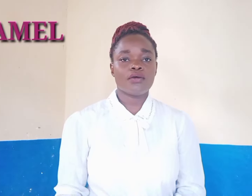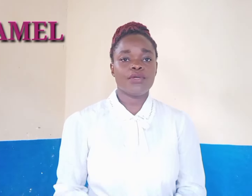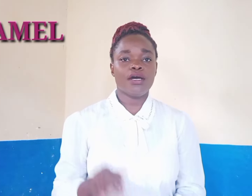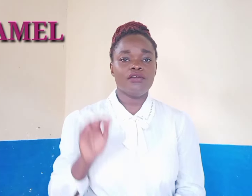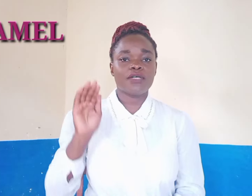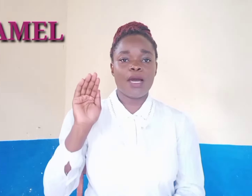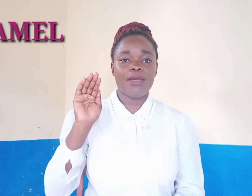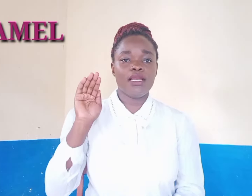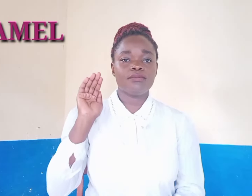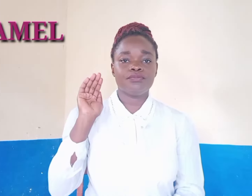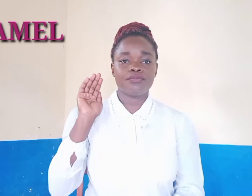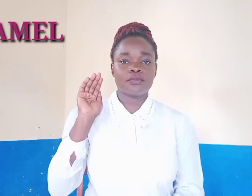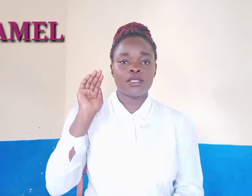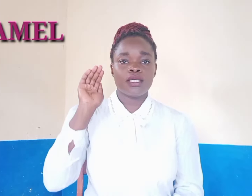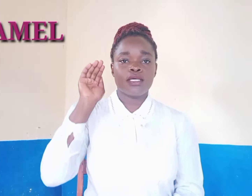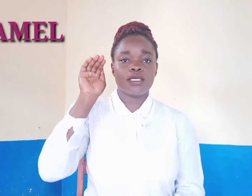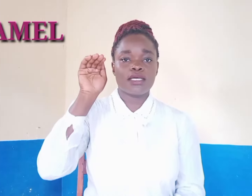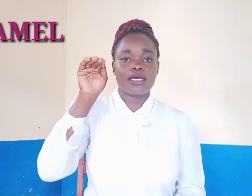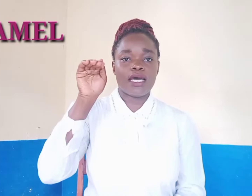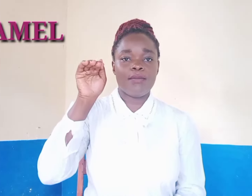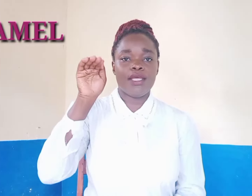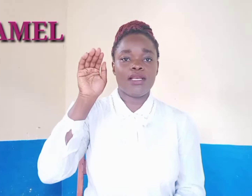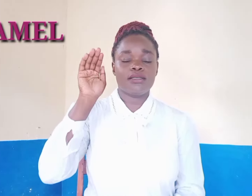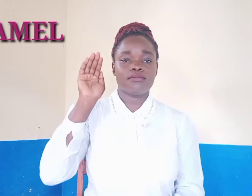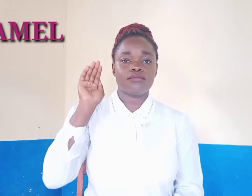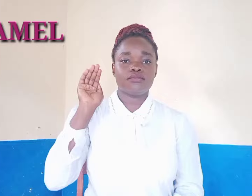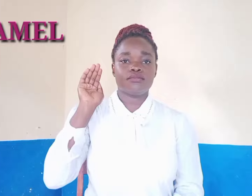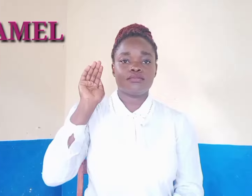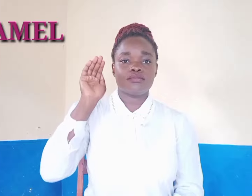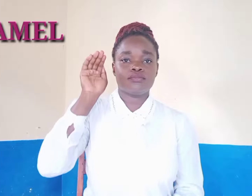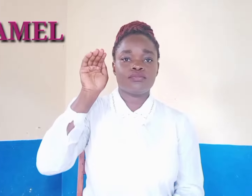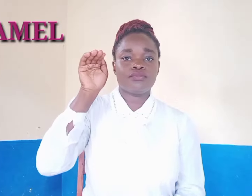We have camel, camel,